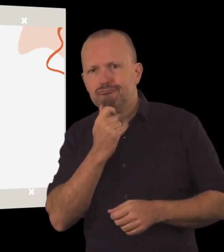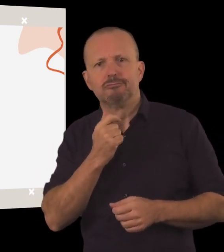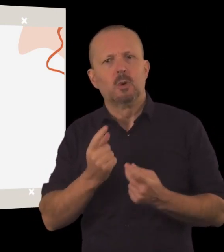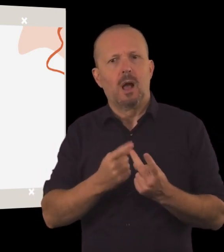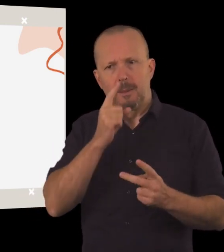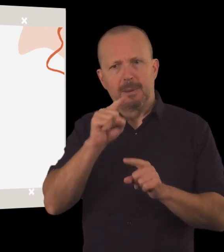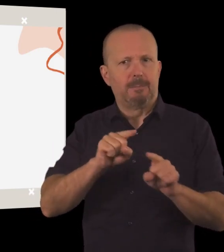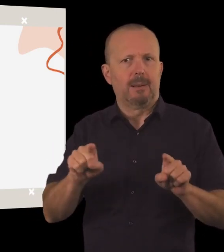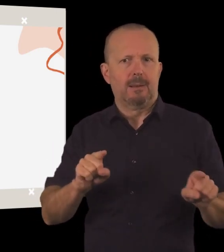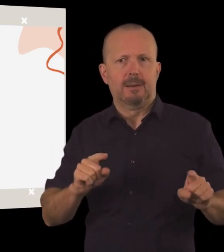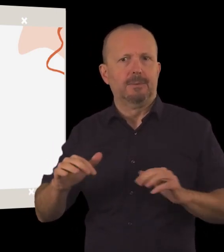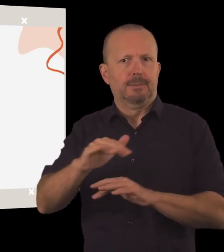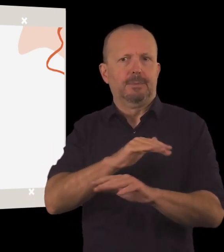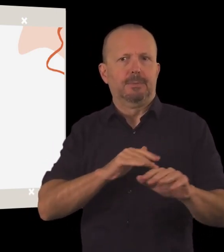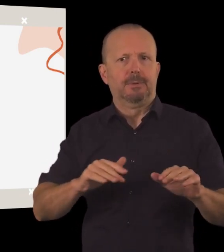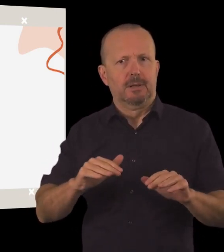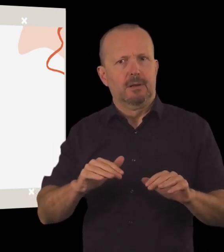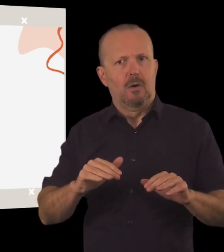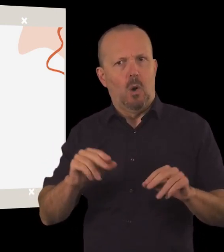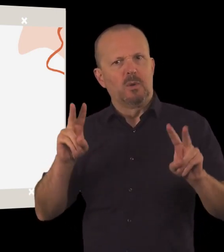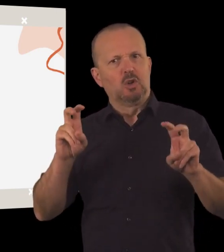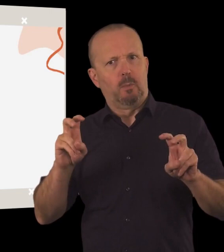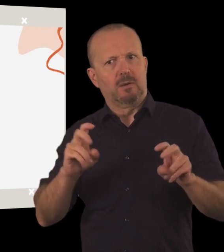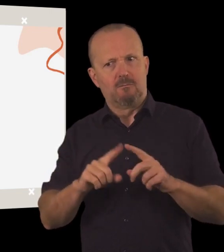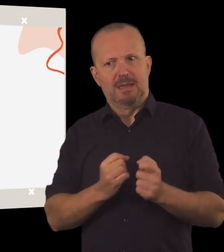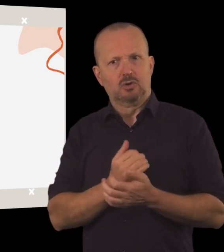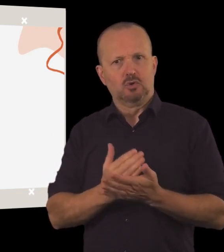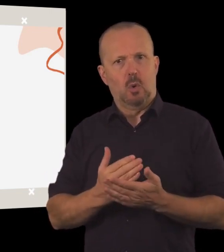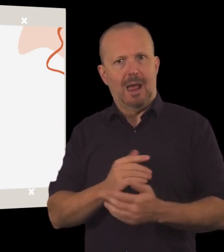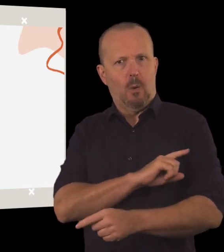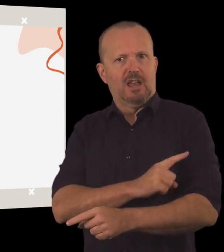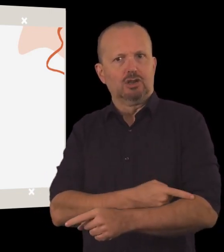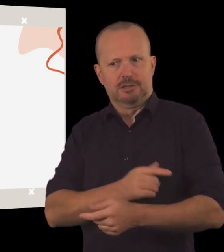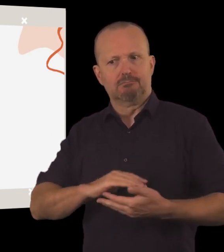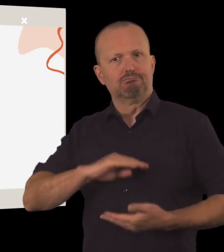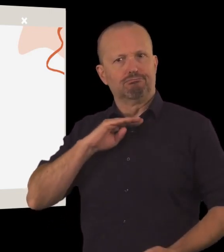creative space community within the topic of keeping our well full.